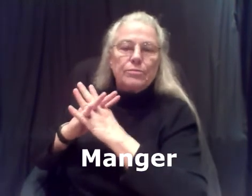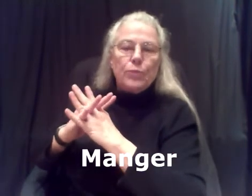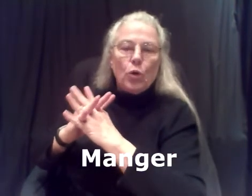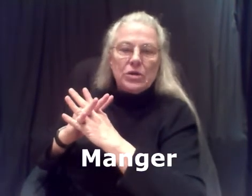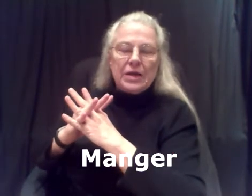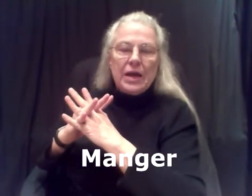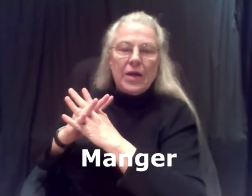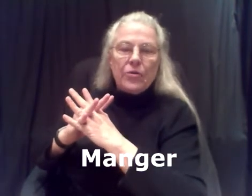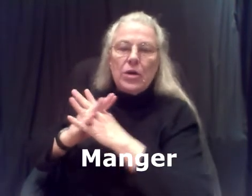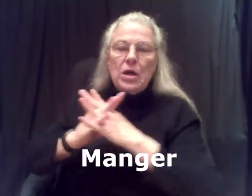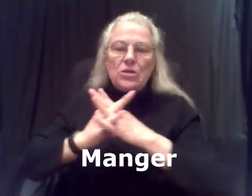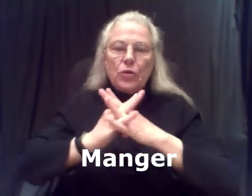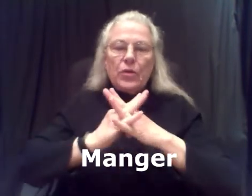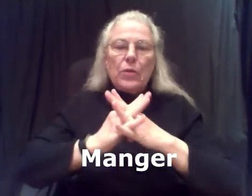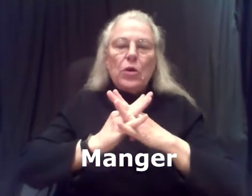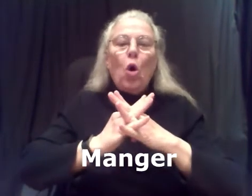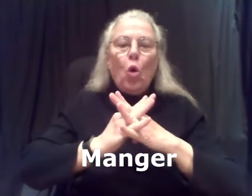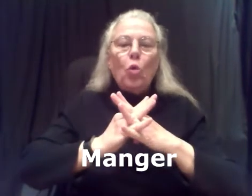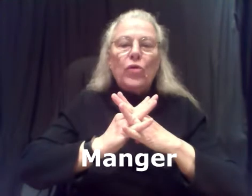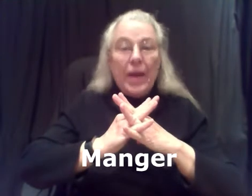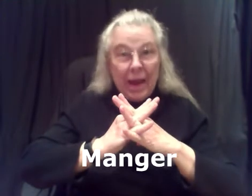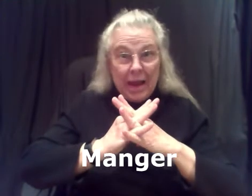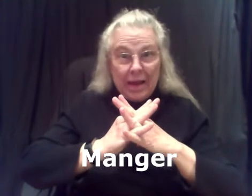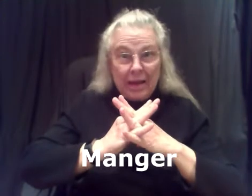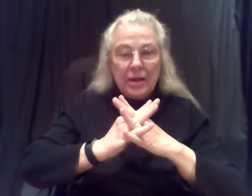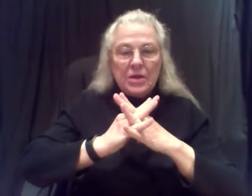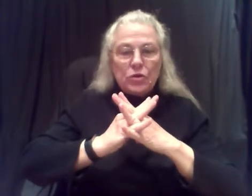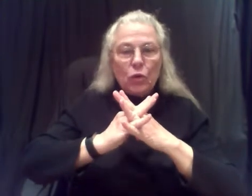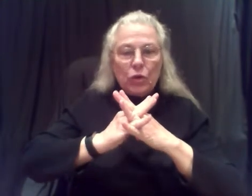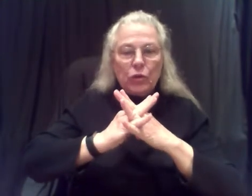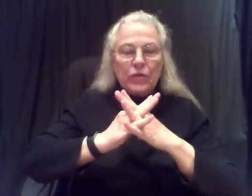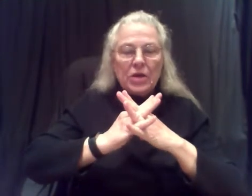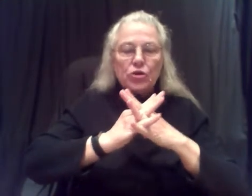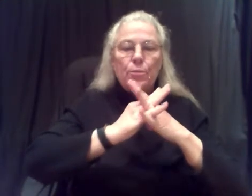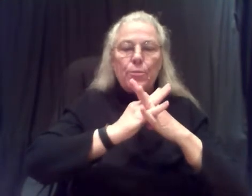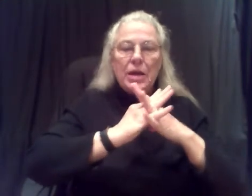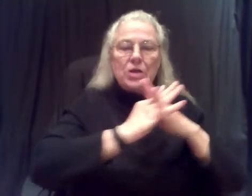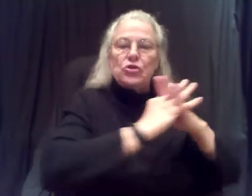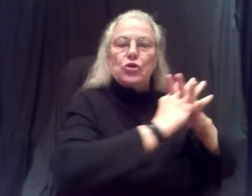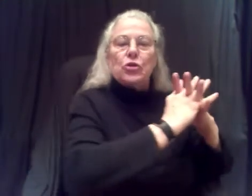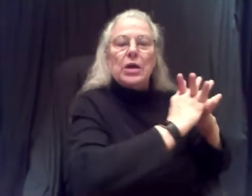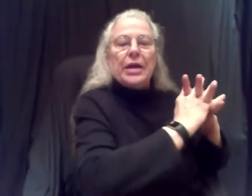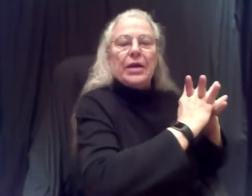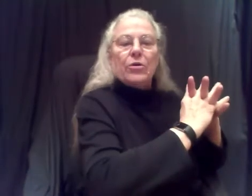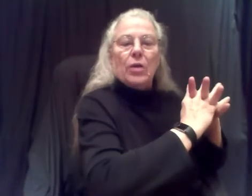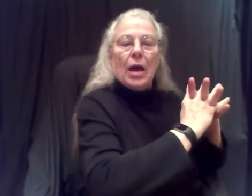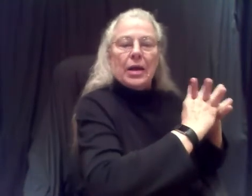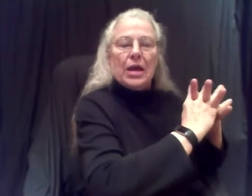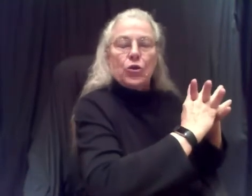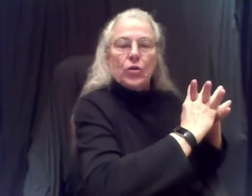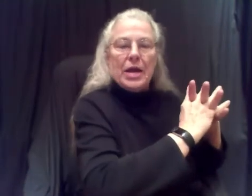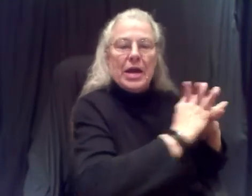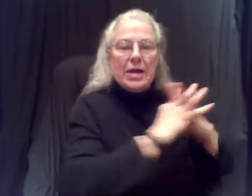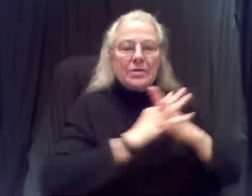boards together so that it would hold the hay. So you've got your manger interlocking your hands